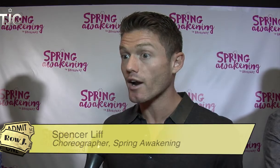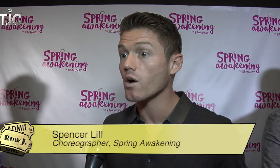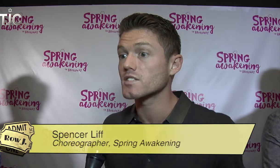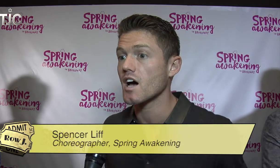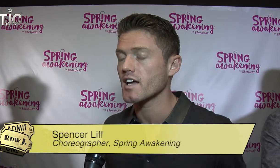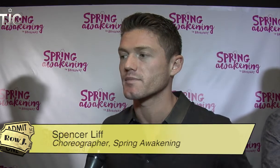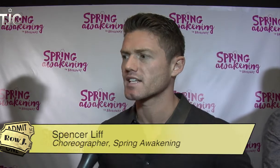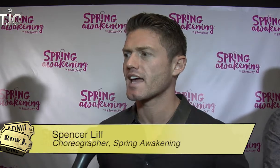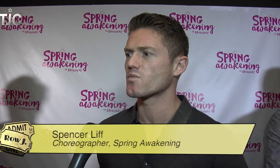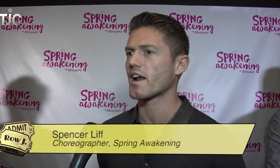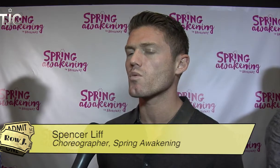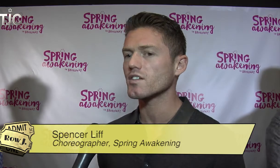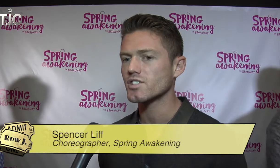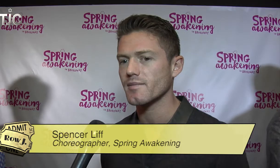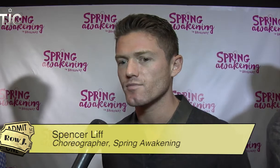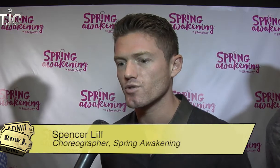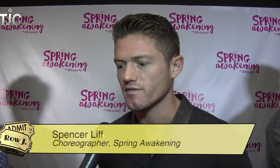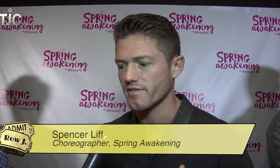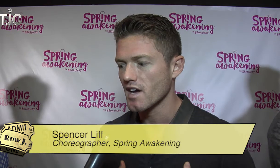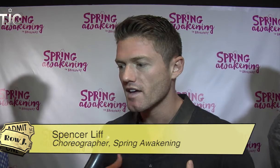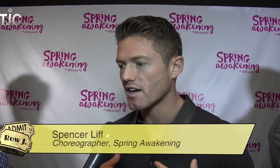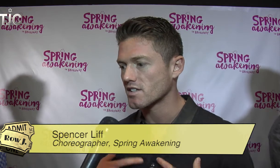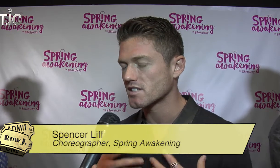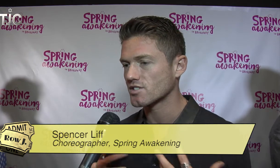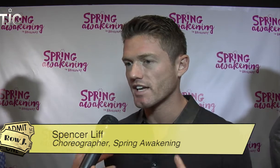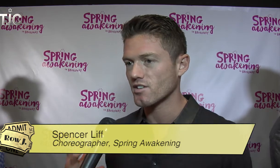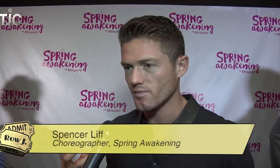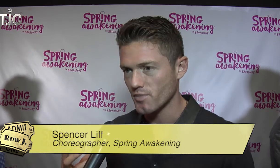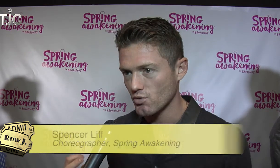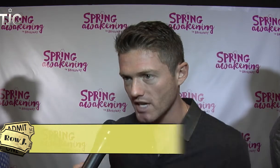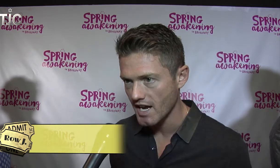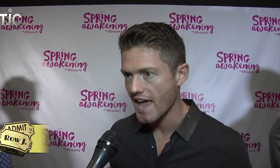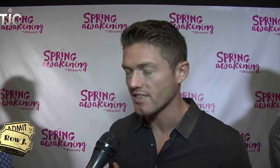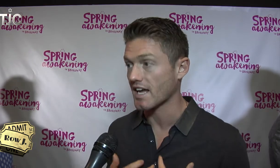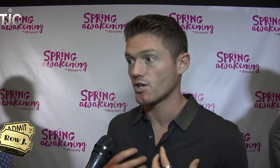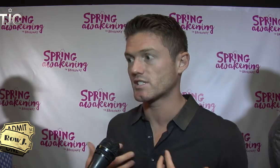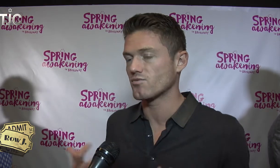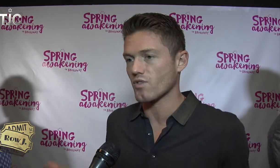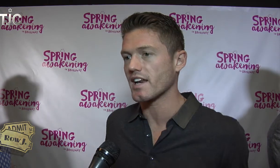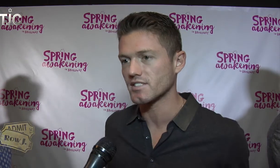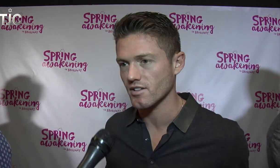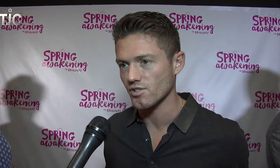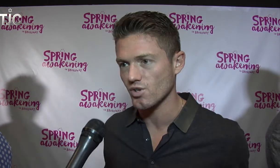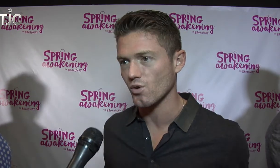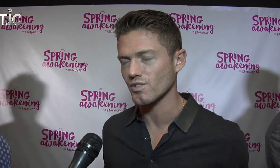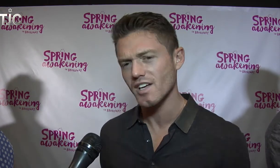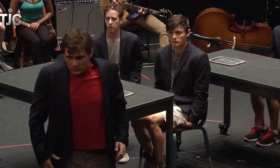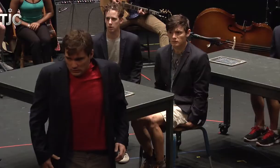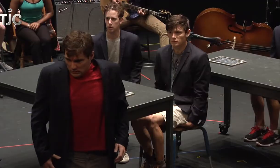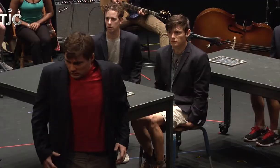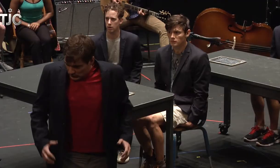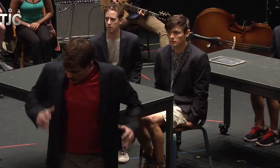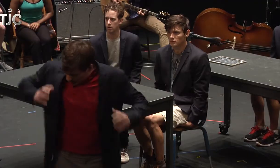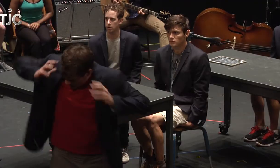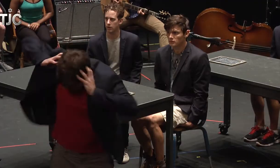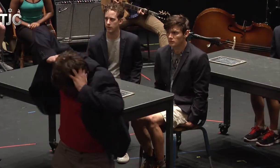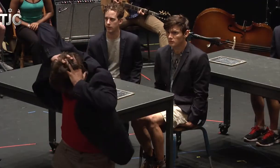all times. And when I watch them move, there is such inner beauty and like you see right into their souls. But the multilingual approach has